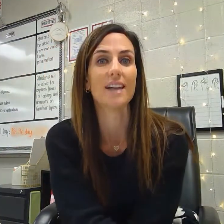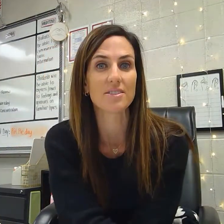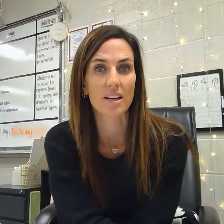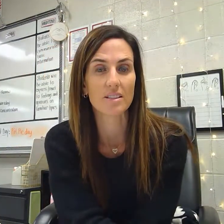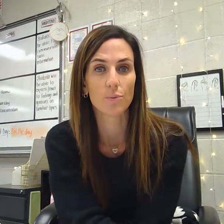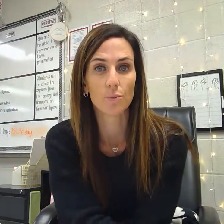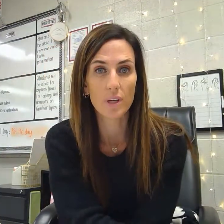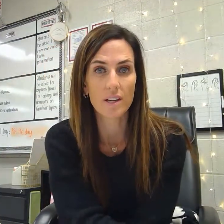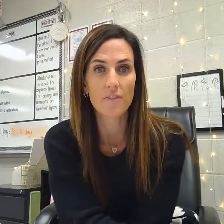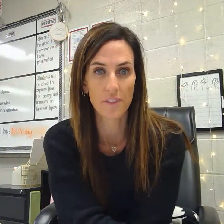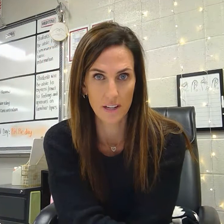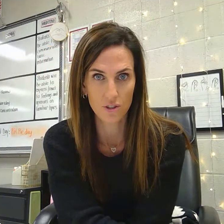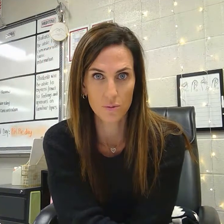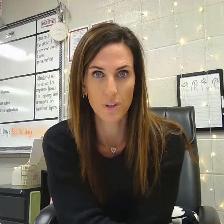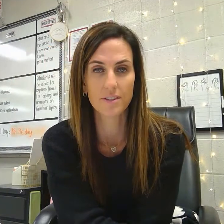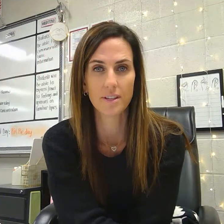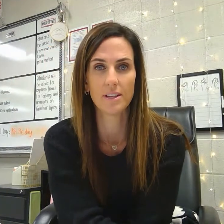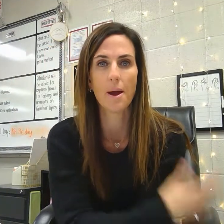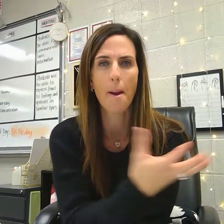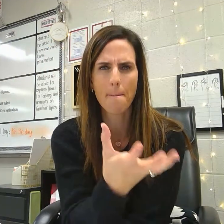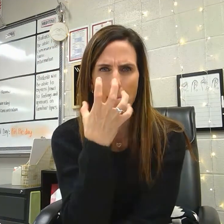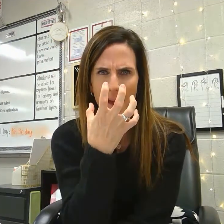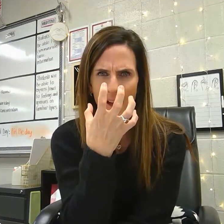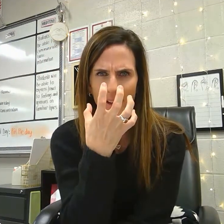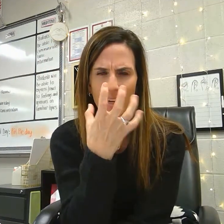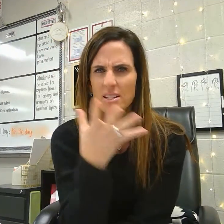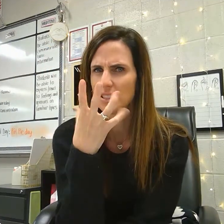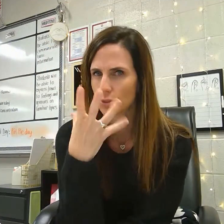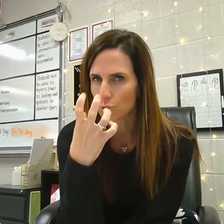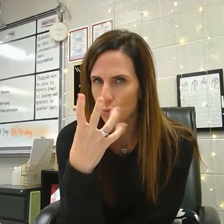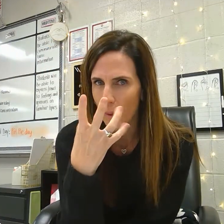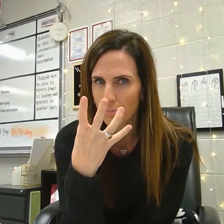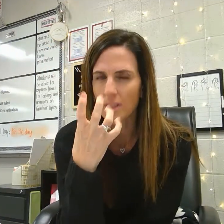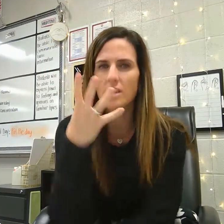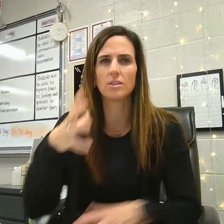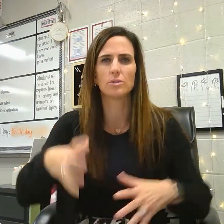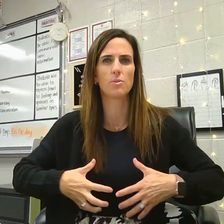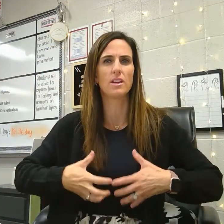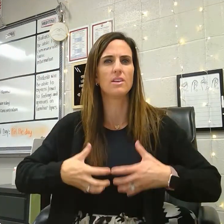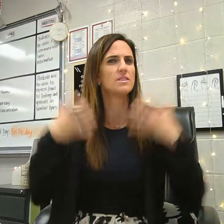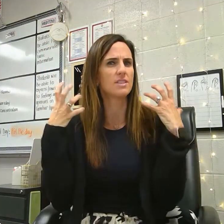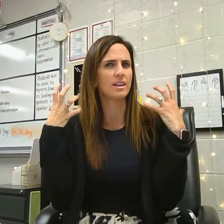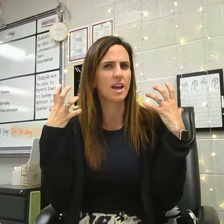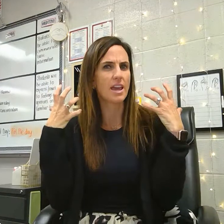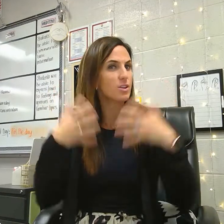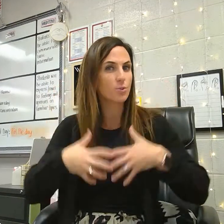Last class, we finished with the sign mad, grumpy, or we can even sign